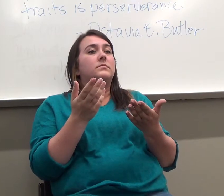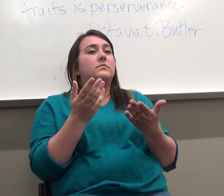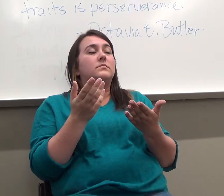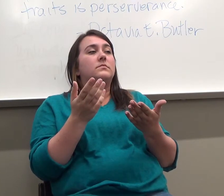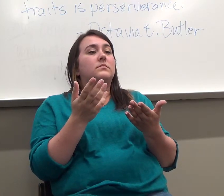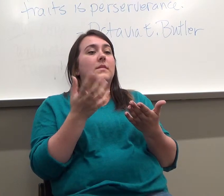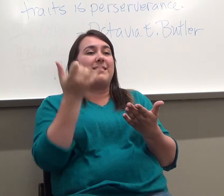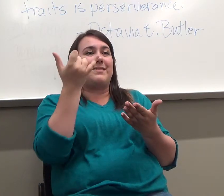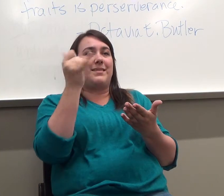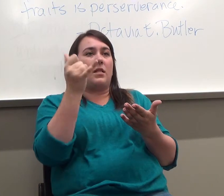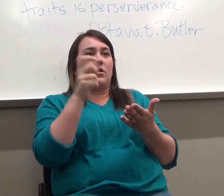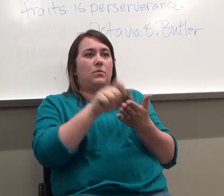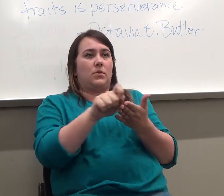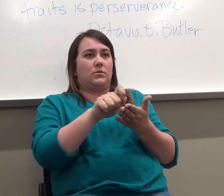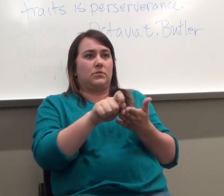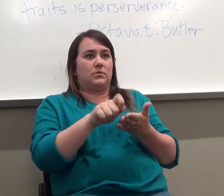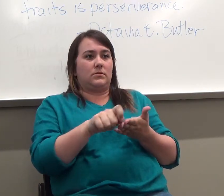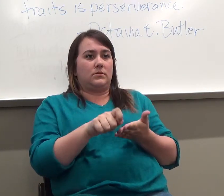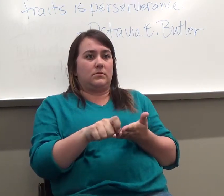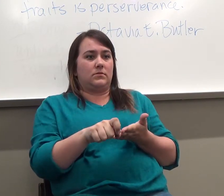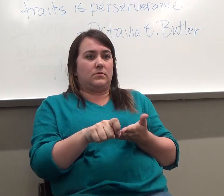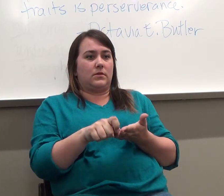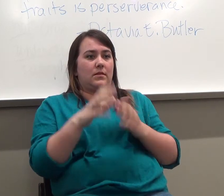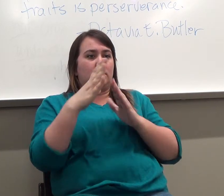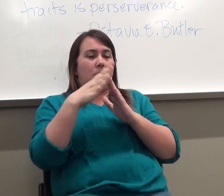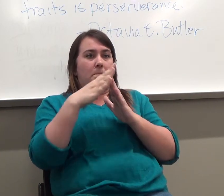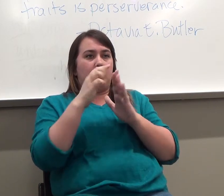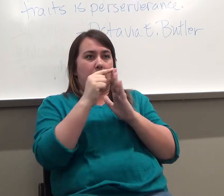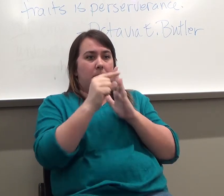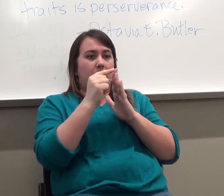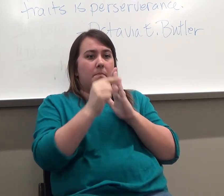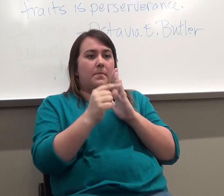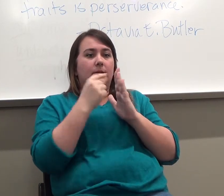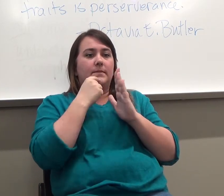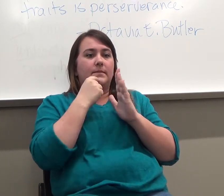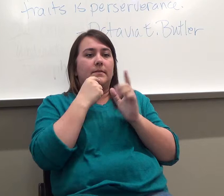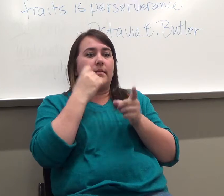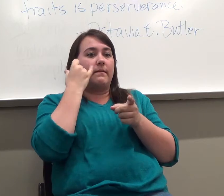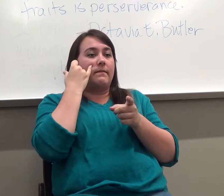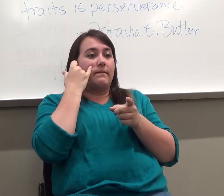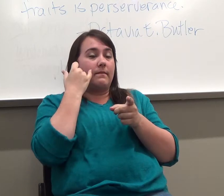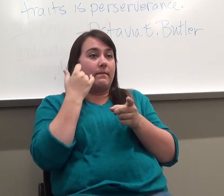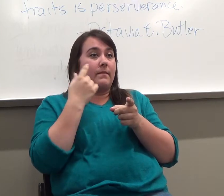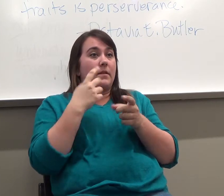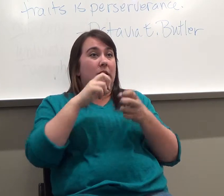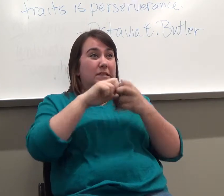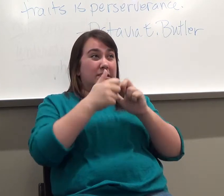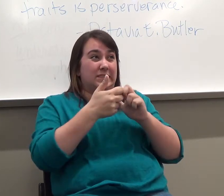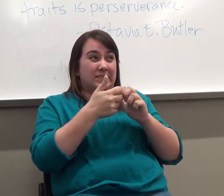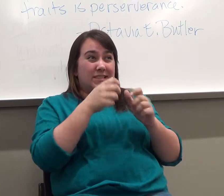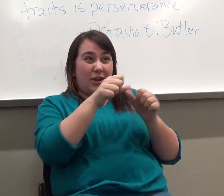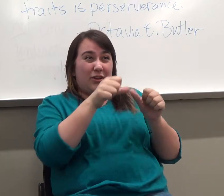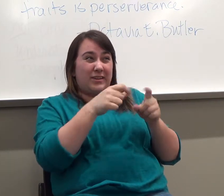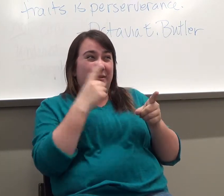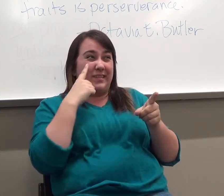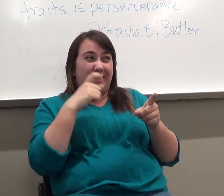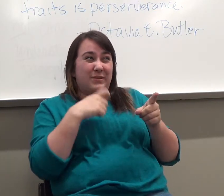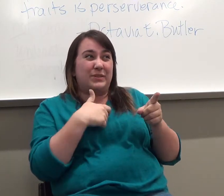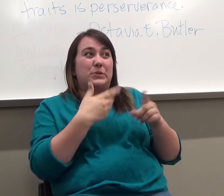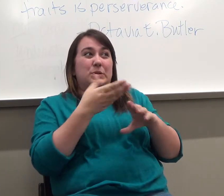yellow marks. All right, up at the top it says if you have problem areas, they are highlighted in yellow.